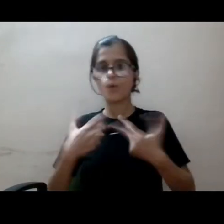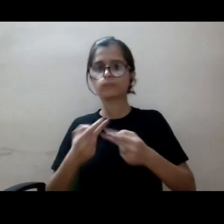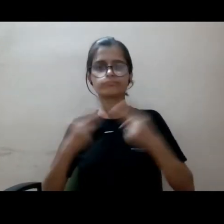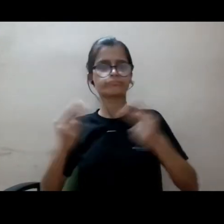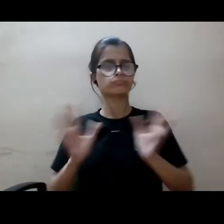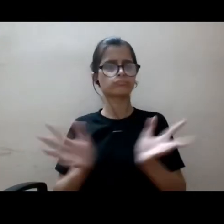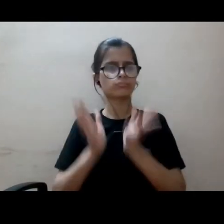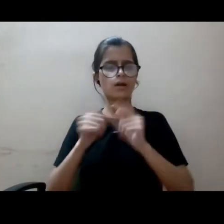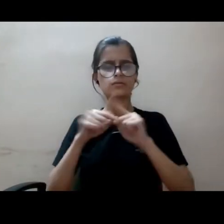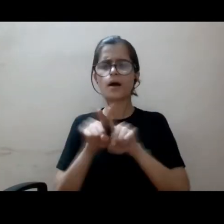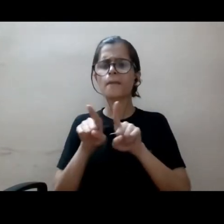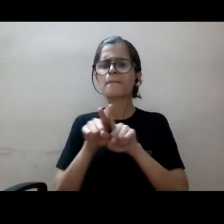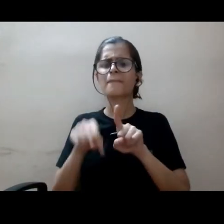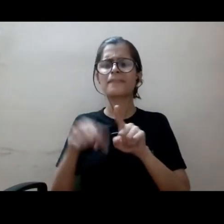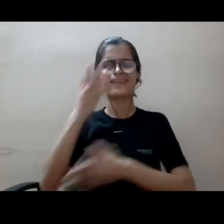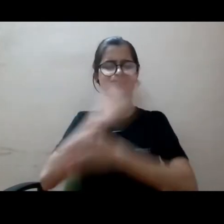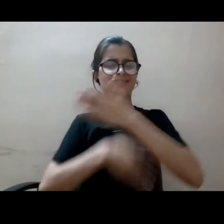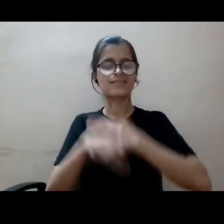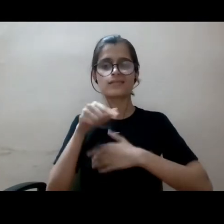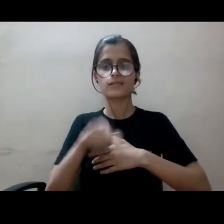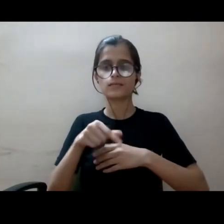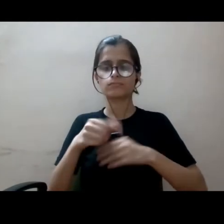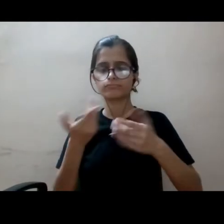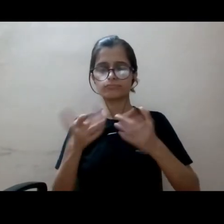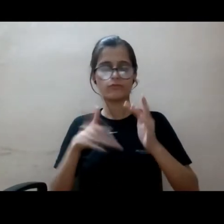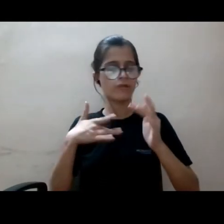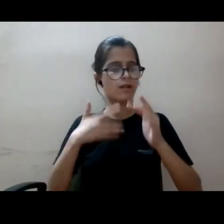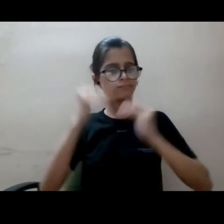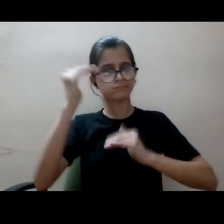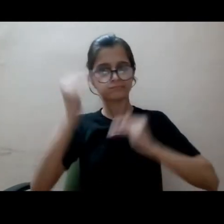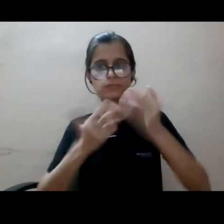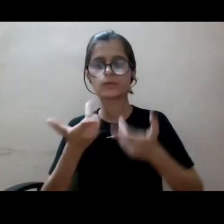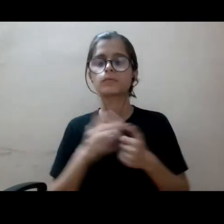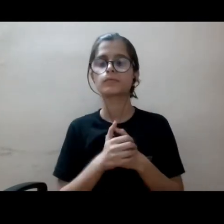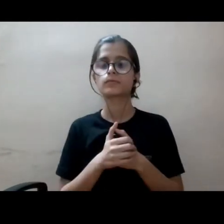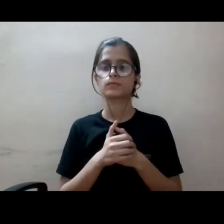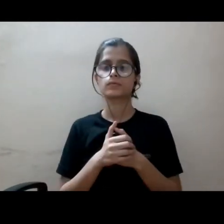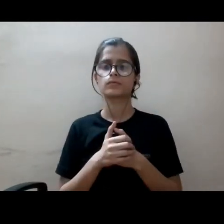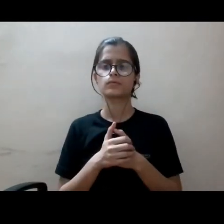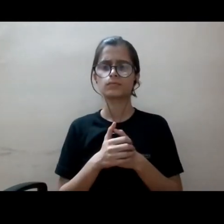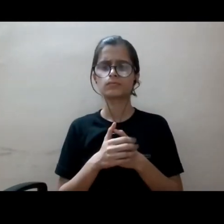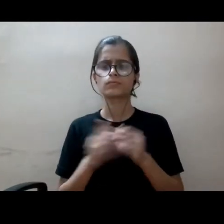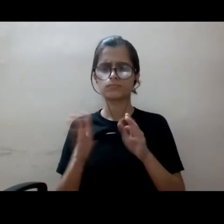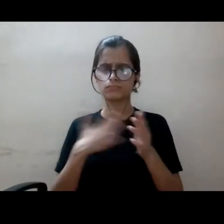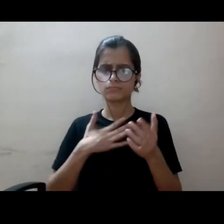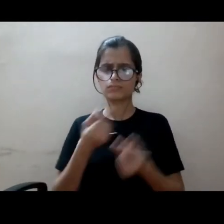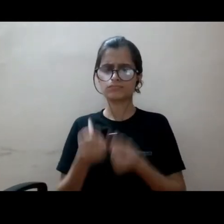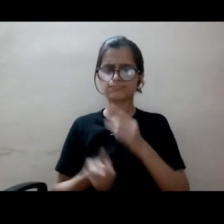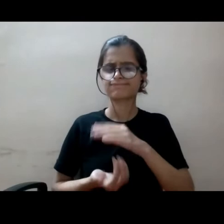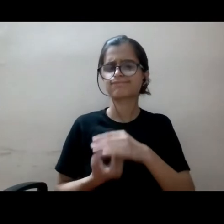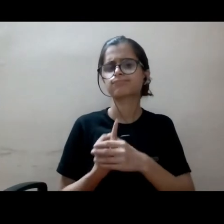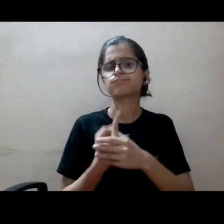anyway, I say here, disability as cultural diplomacy is a grassroots enterprise. One shouldn't confuse it with,